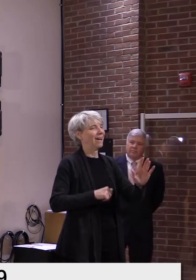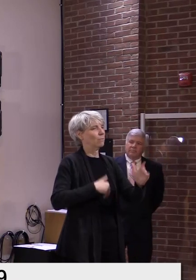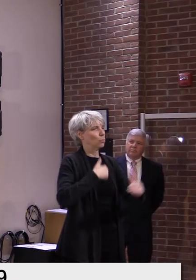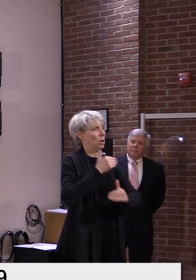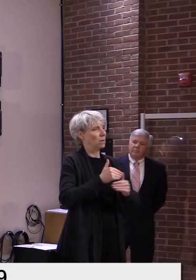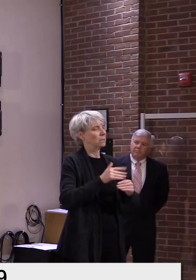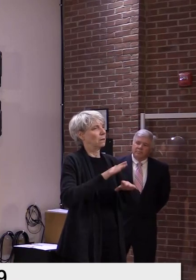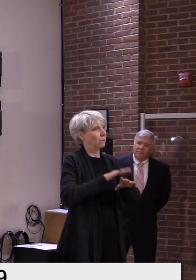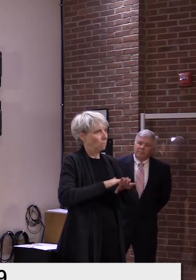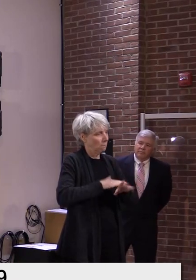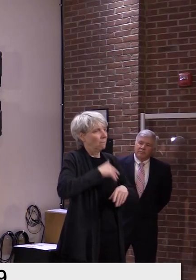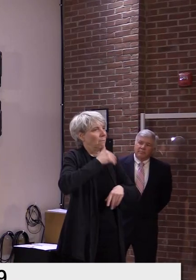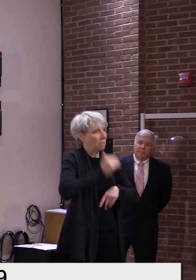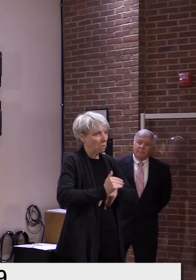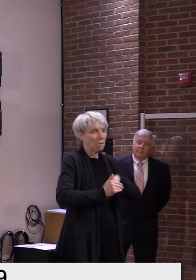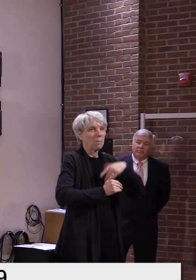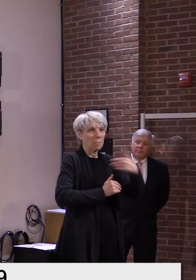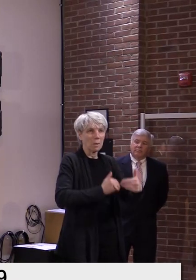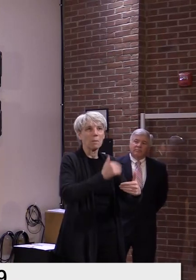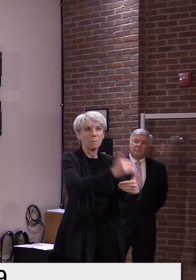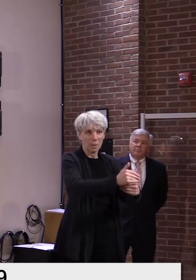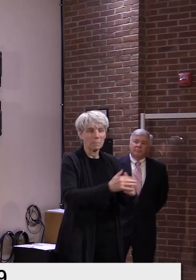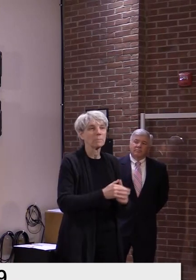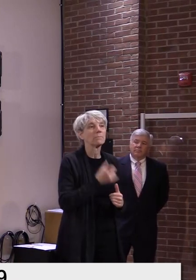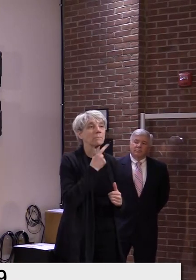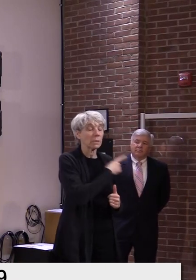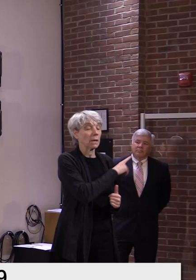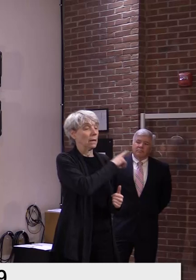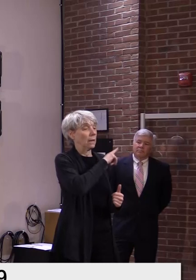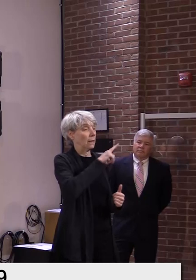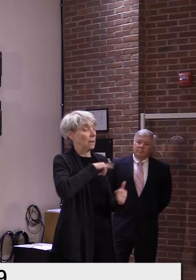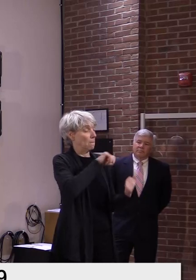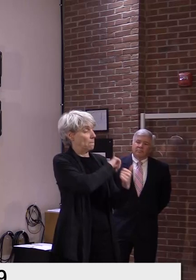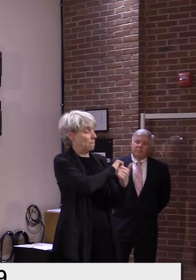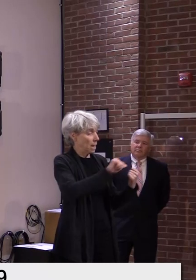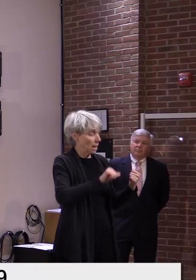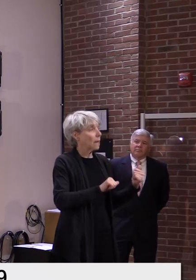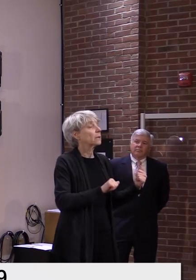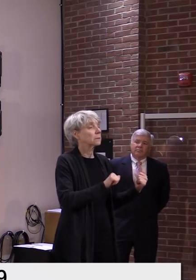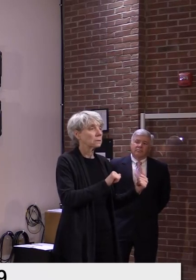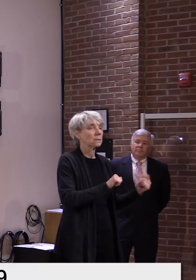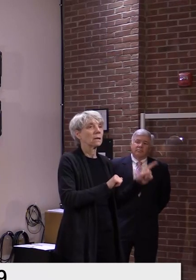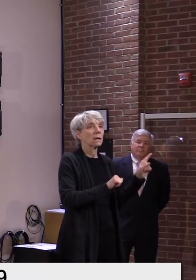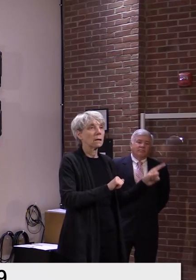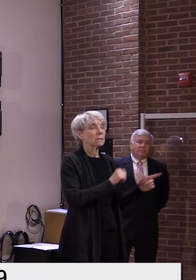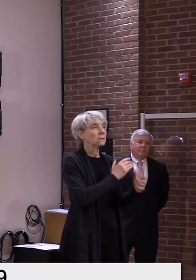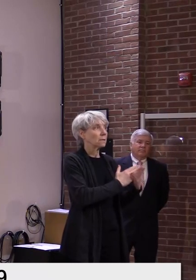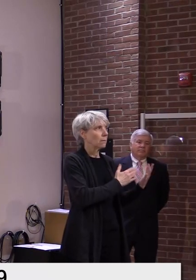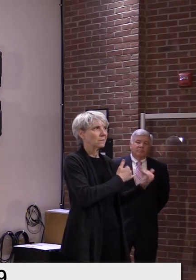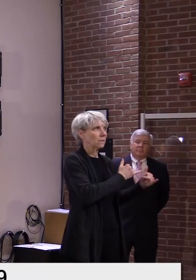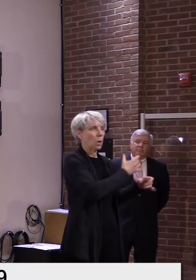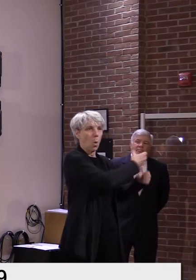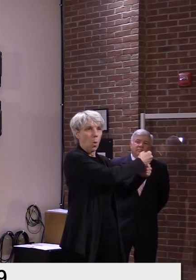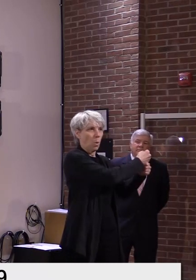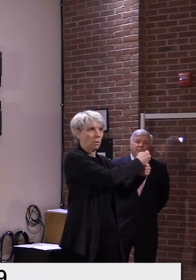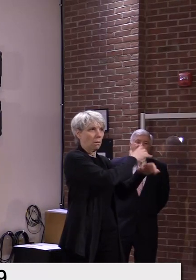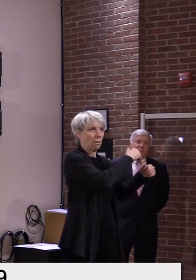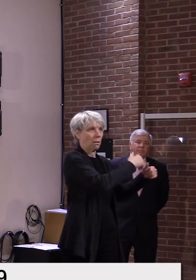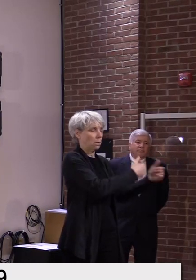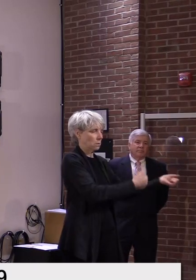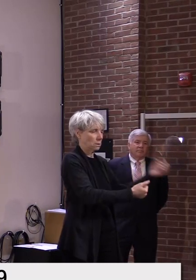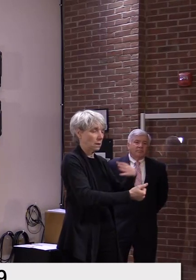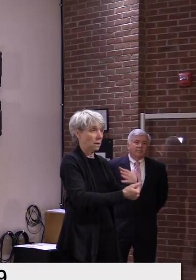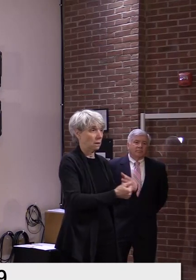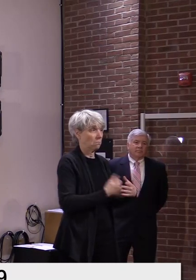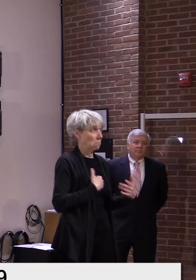signed or vetoed, but that's just not the case. We have a number of pieces of legislation that have not arrived. In fact, we'd have no bills